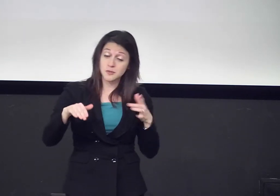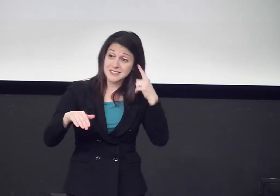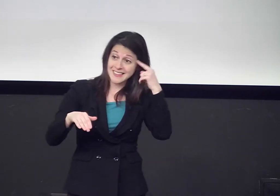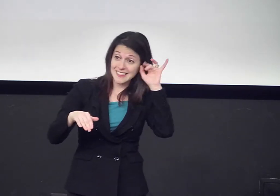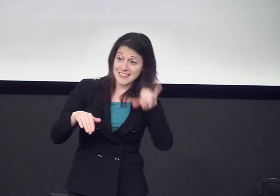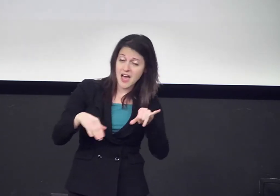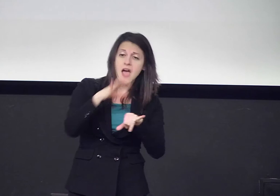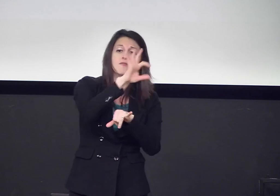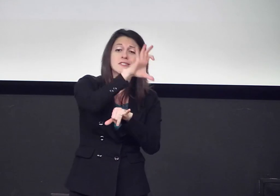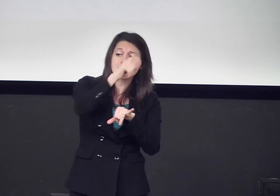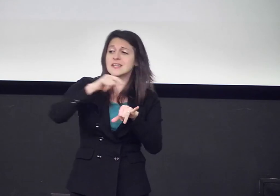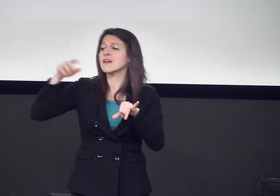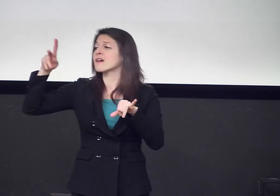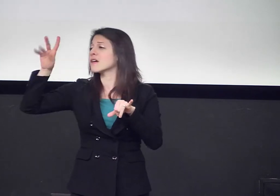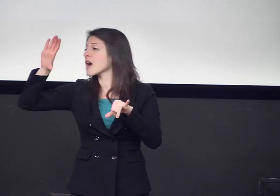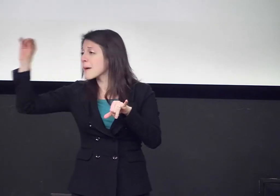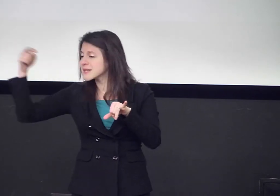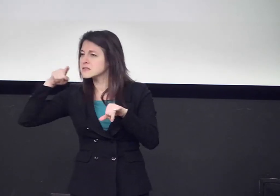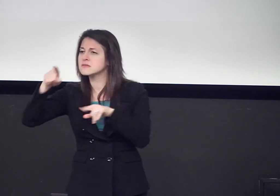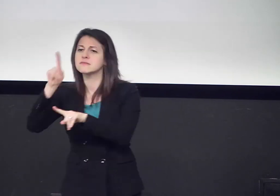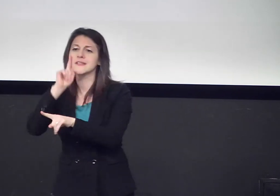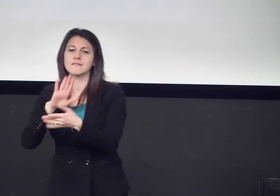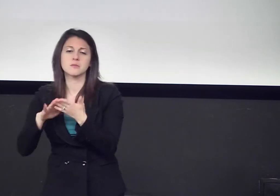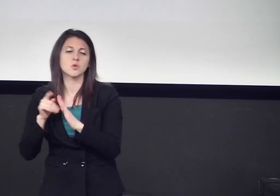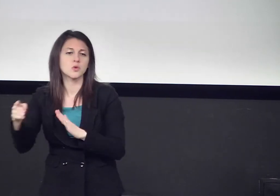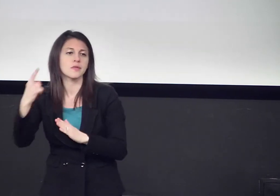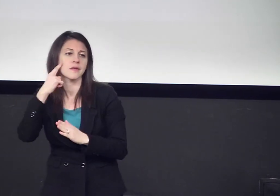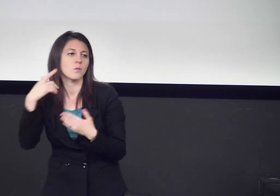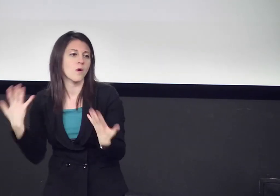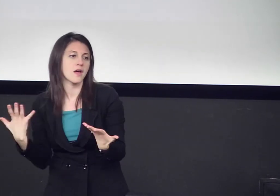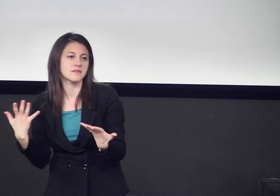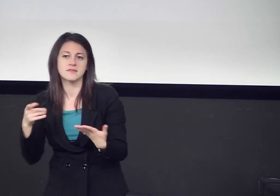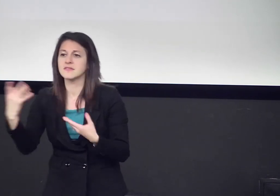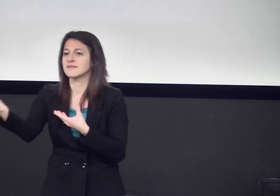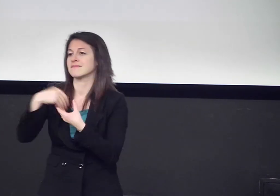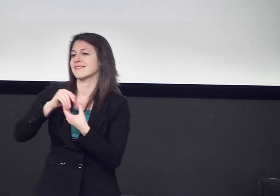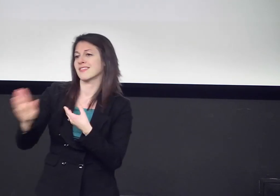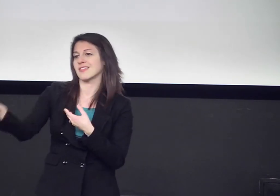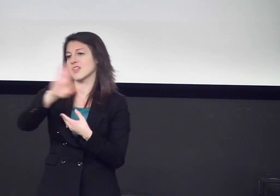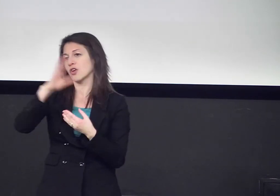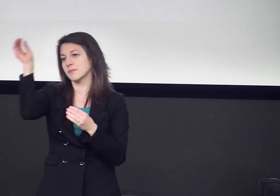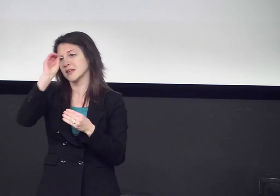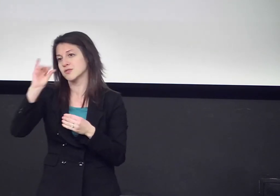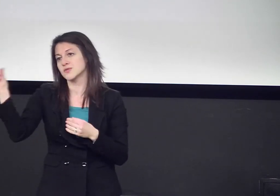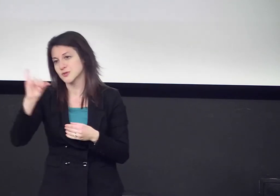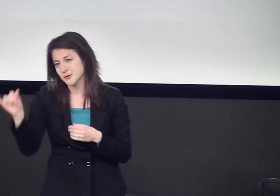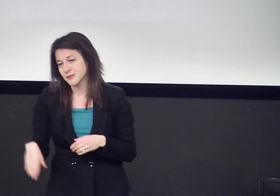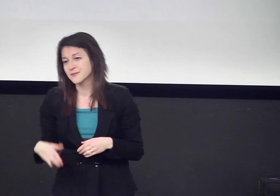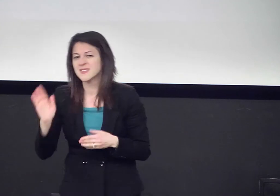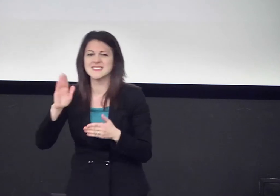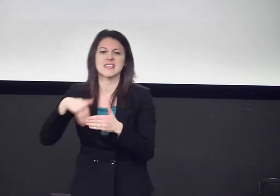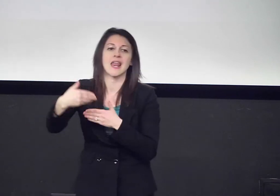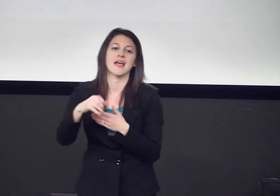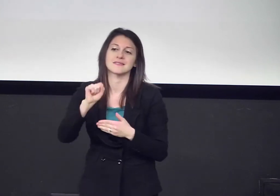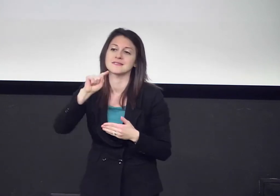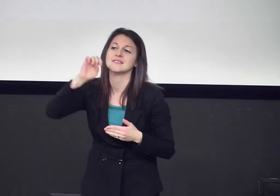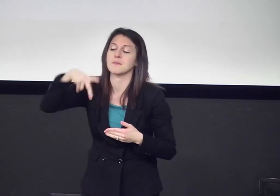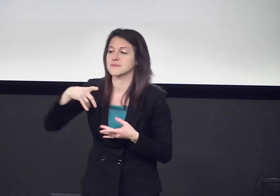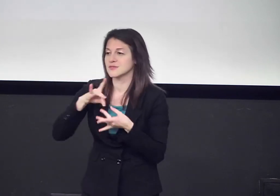interpreter's perspectives are. And thinking about what is best for the deaf community and making sure that the deaf community is